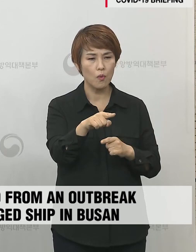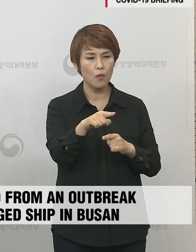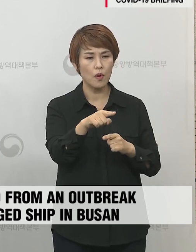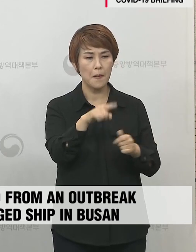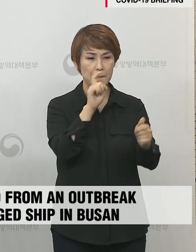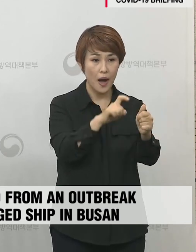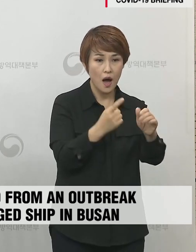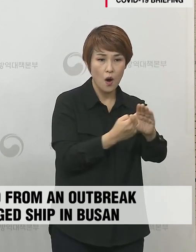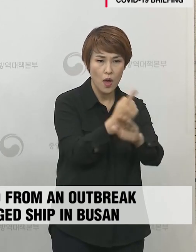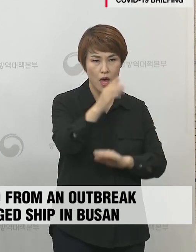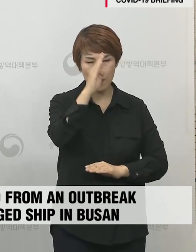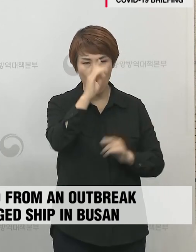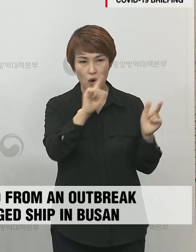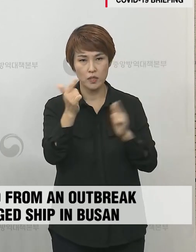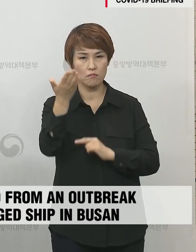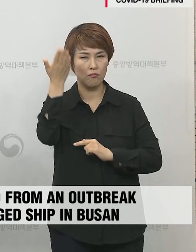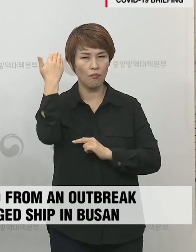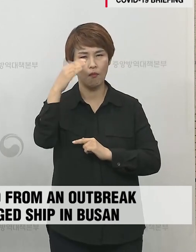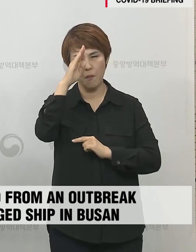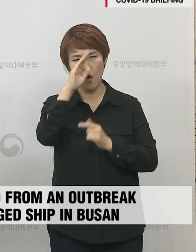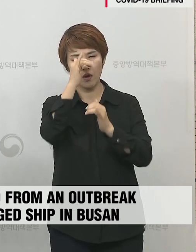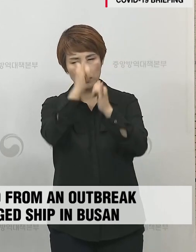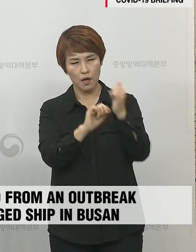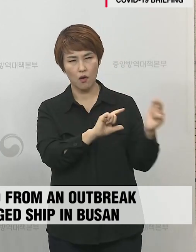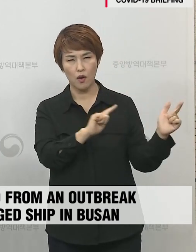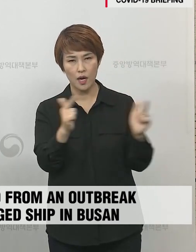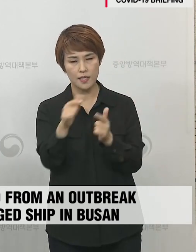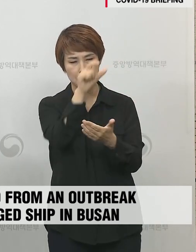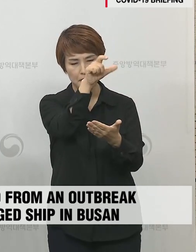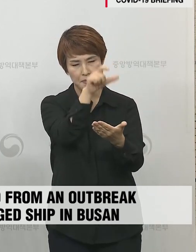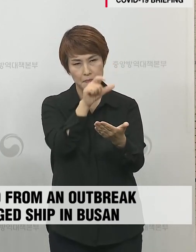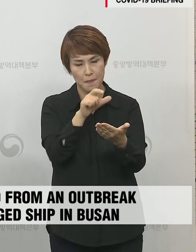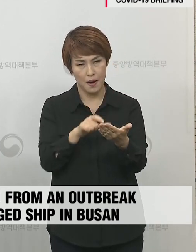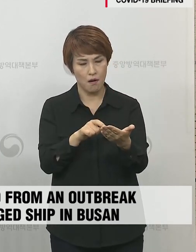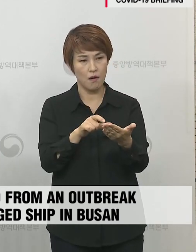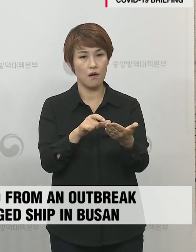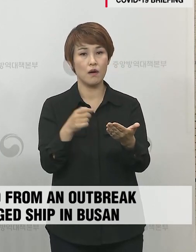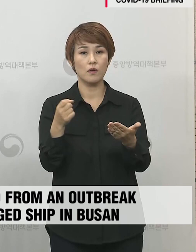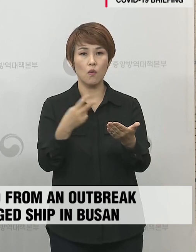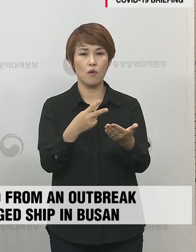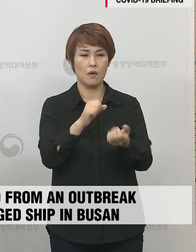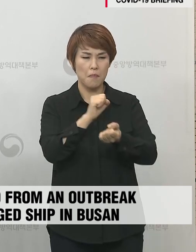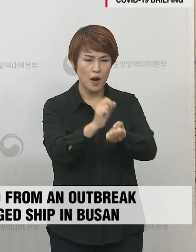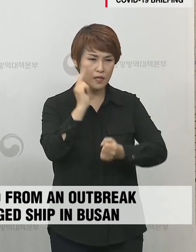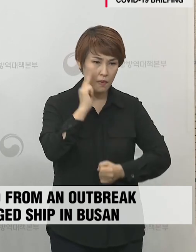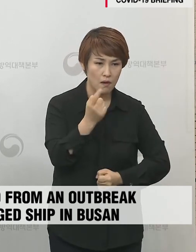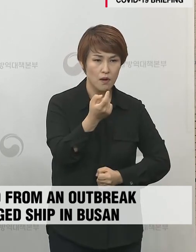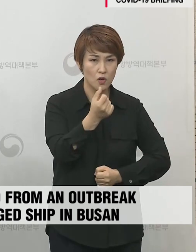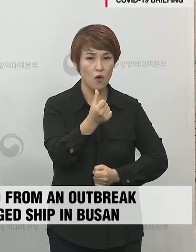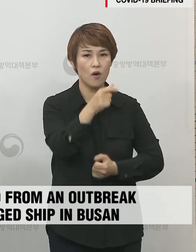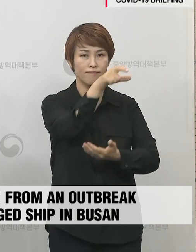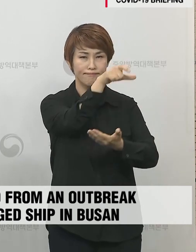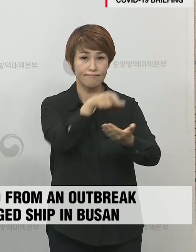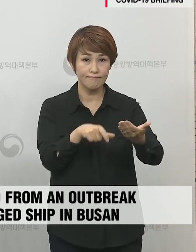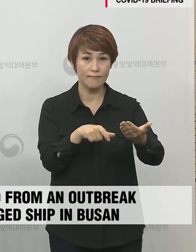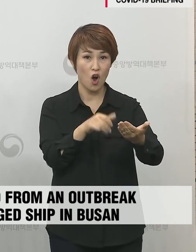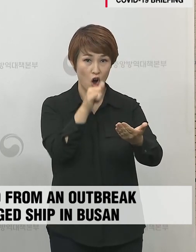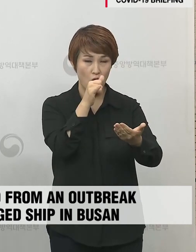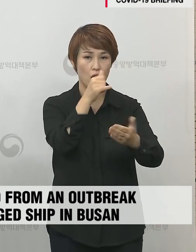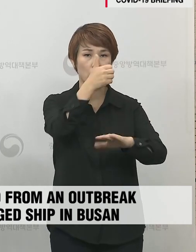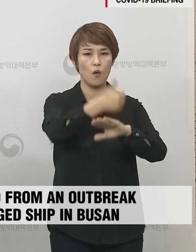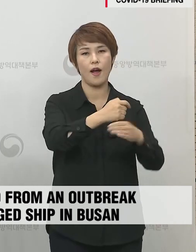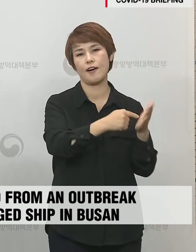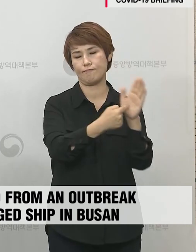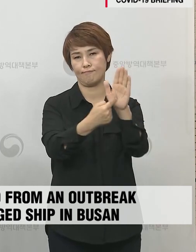we will be providing information including age, gender, death, isolation, conditions, severity of the conditions, and